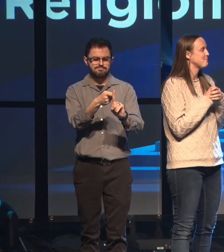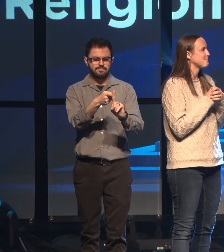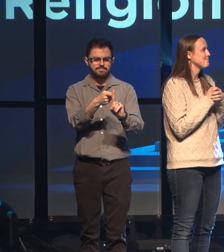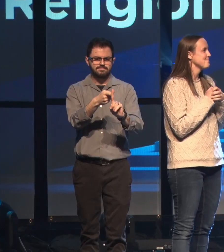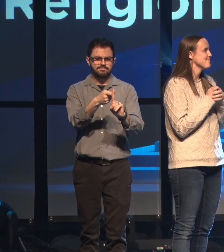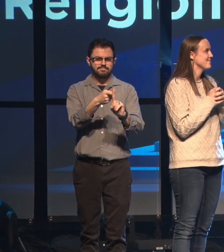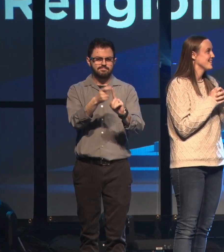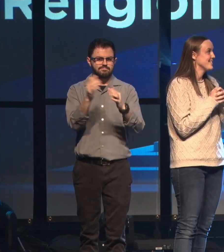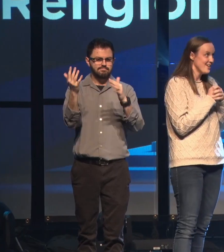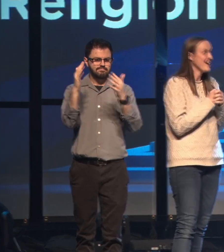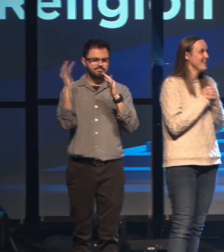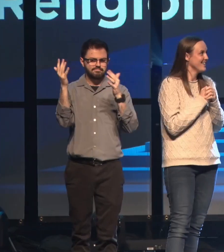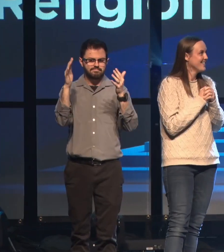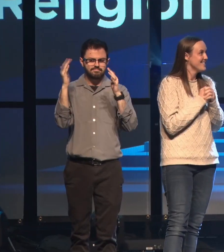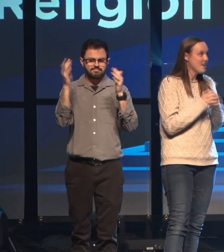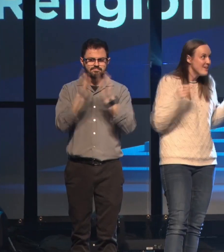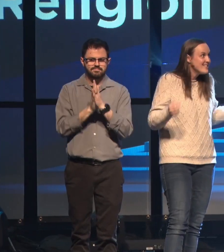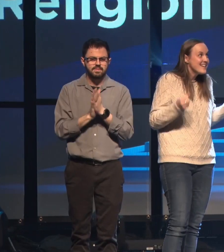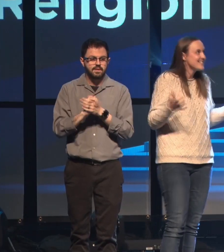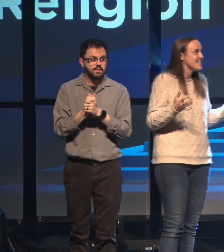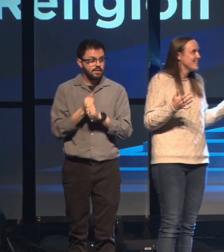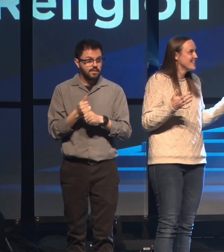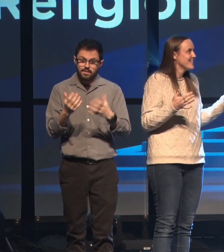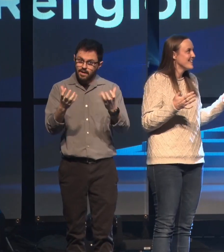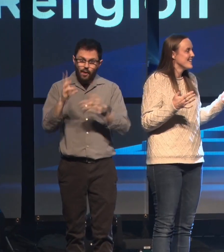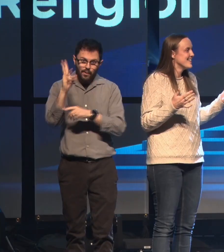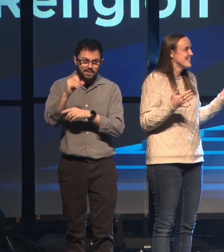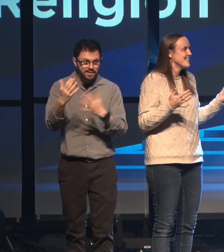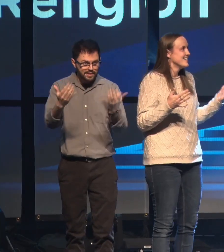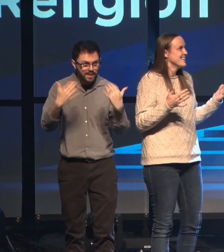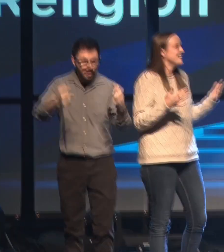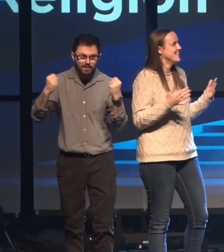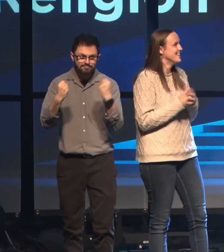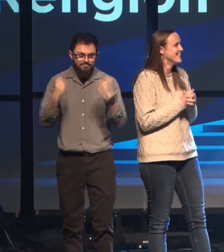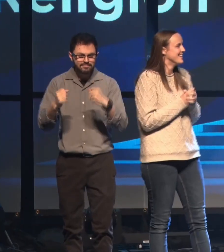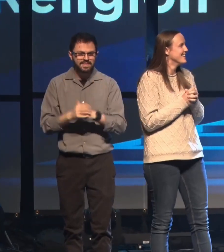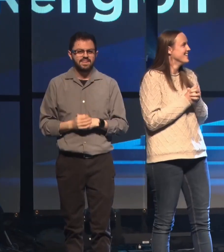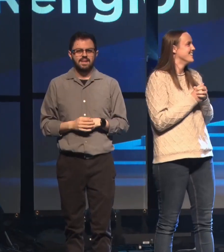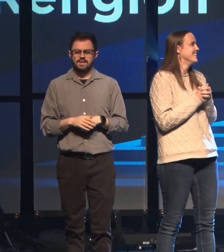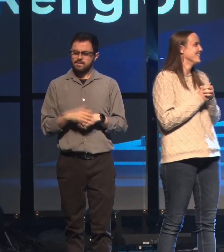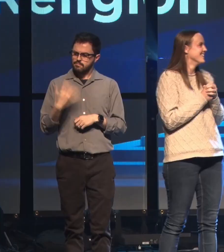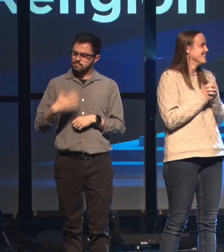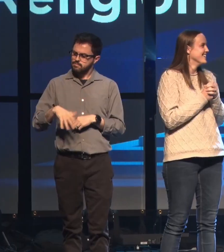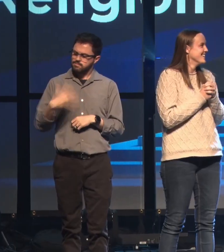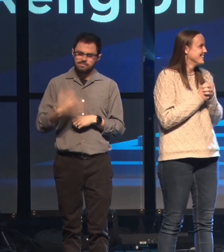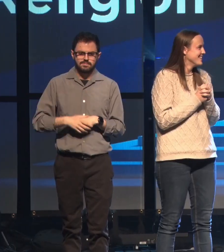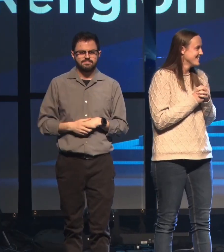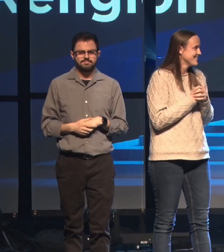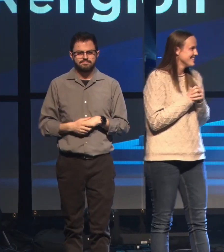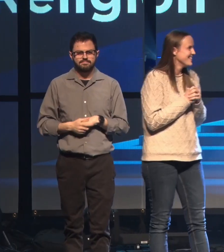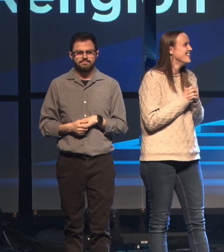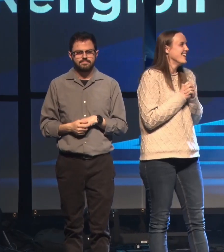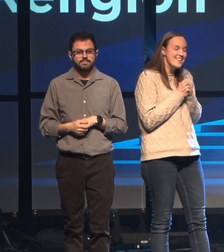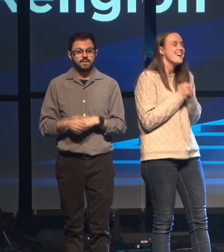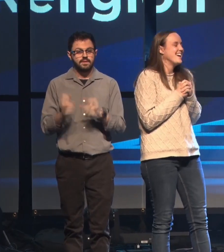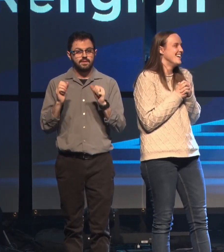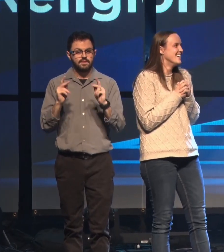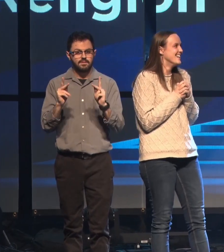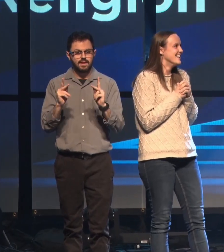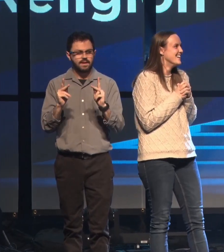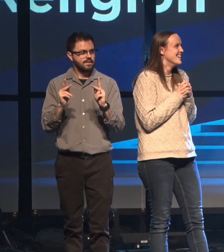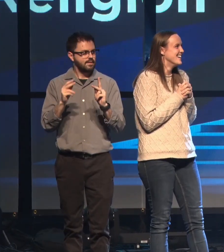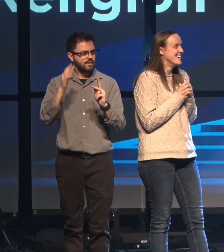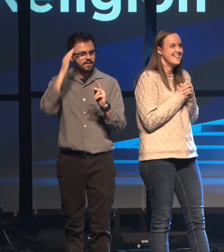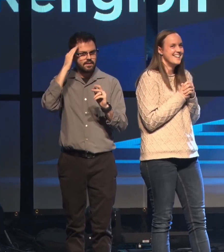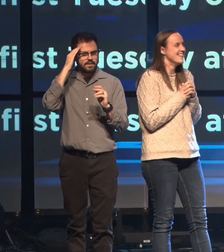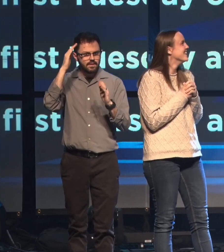I want 60. Man alive. Okay. Okay. Hopefully